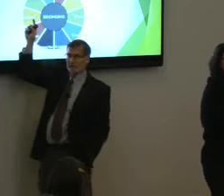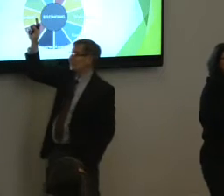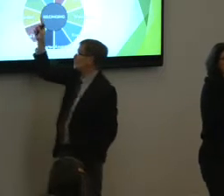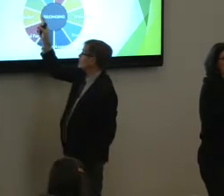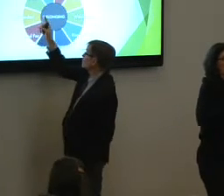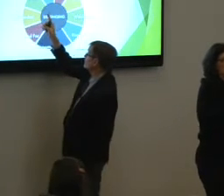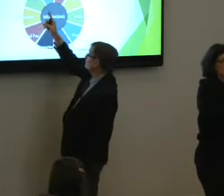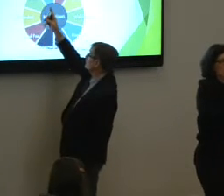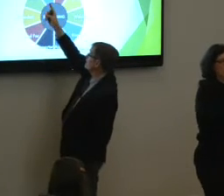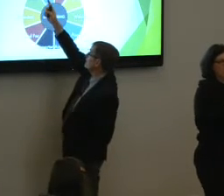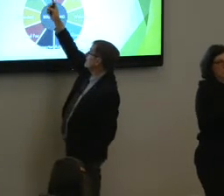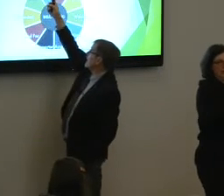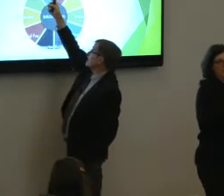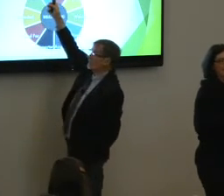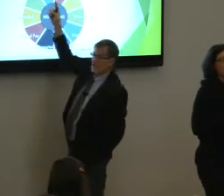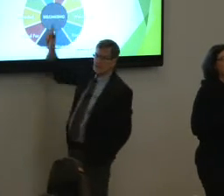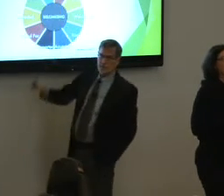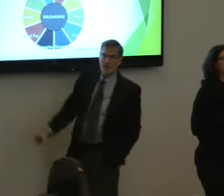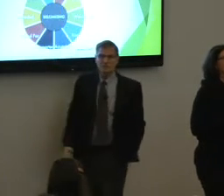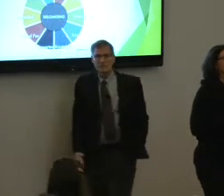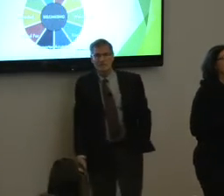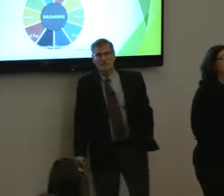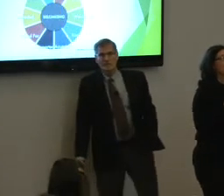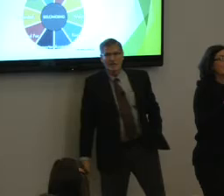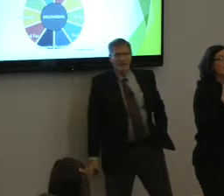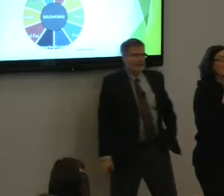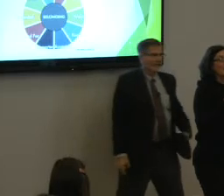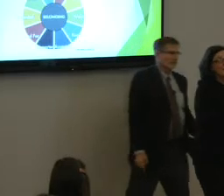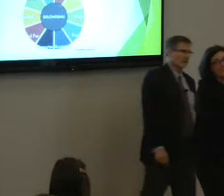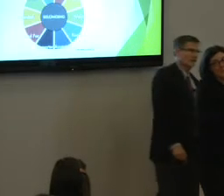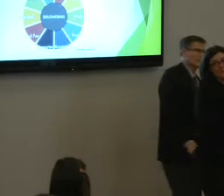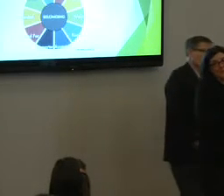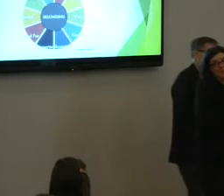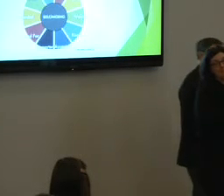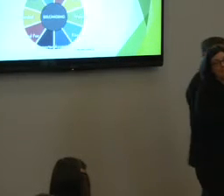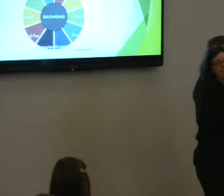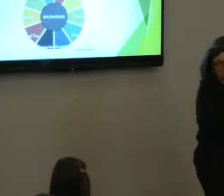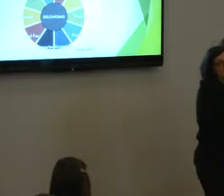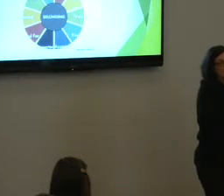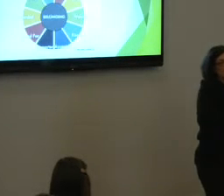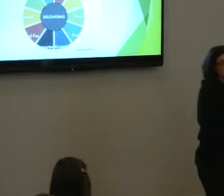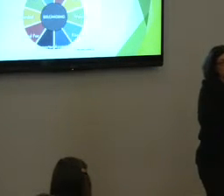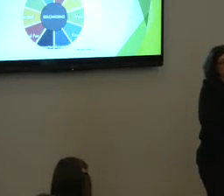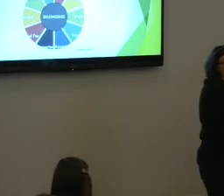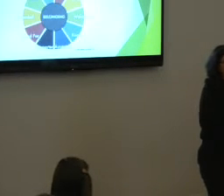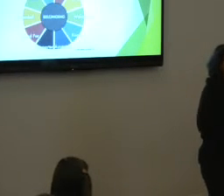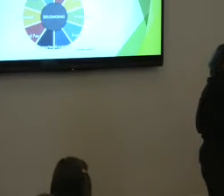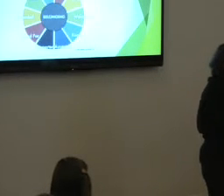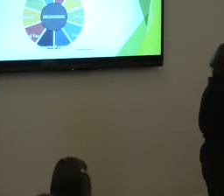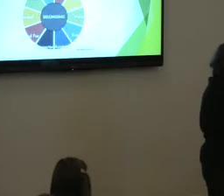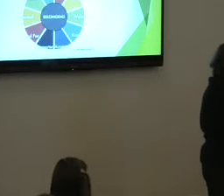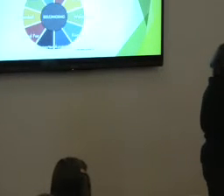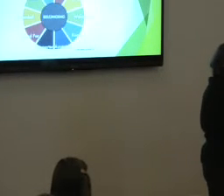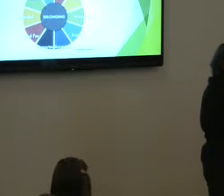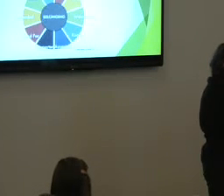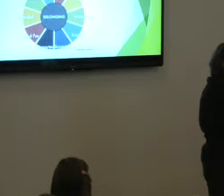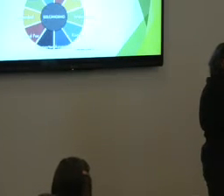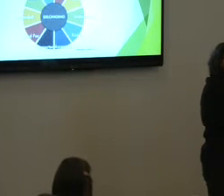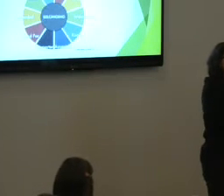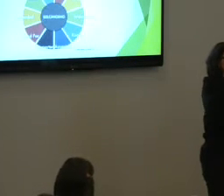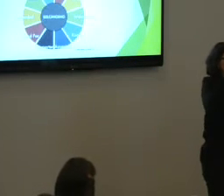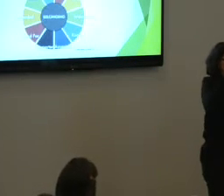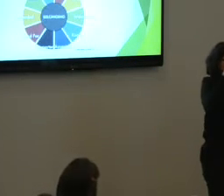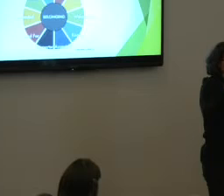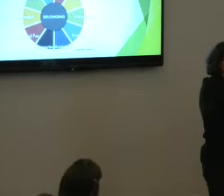do that and do something. And I'd like to be loved. And I'd like to be loved. What strikes you about that? This is